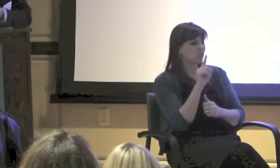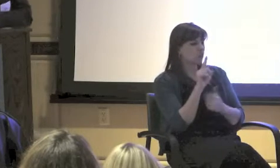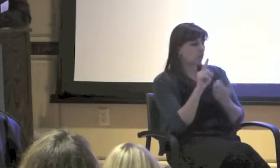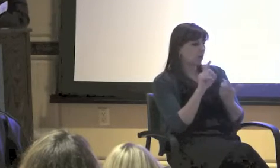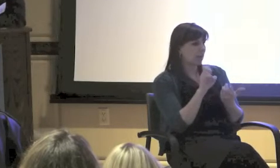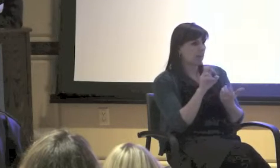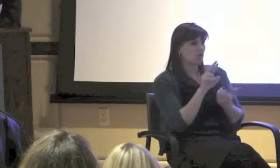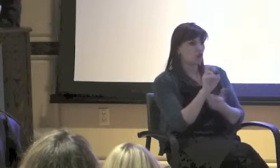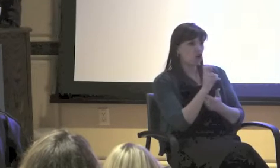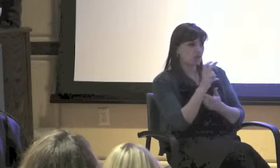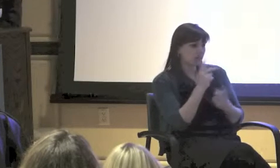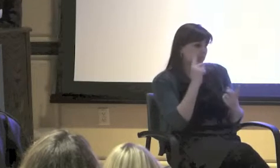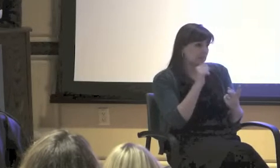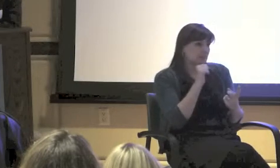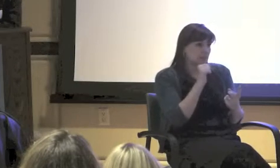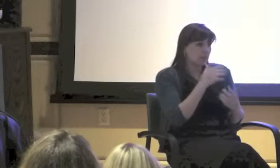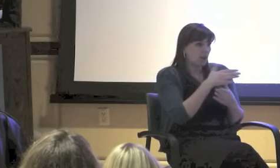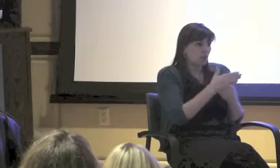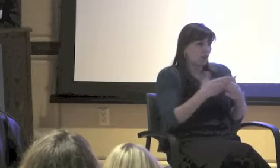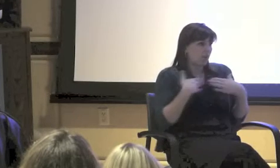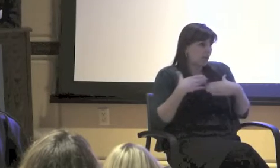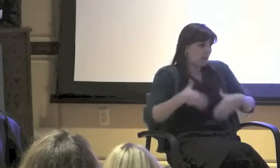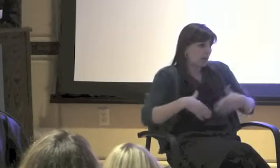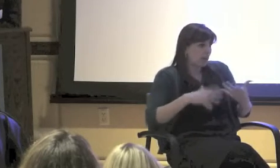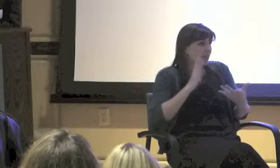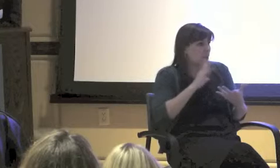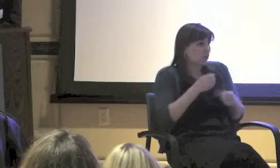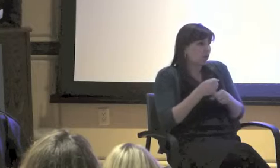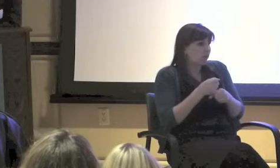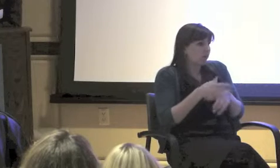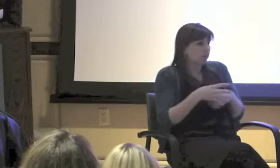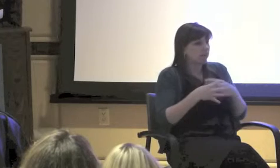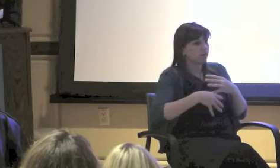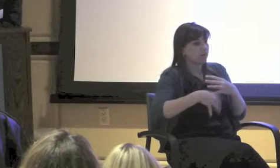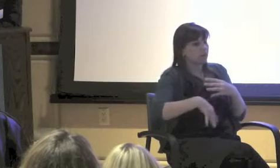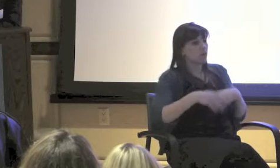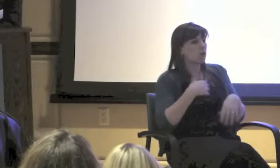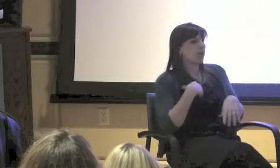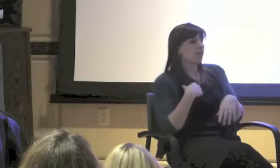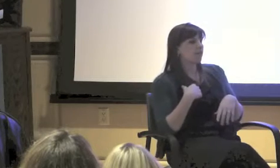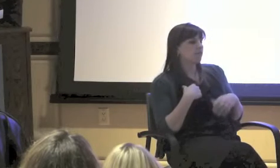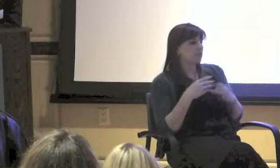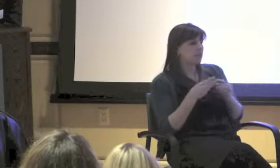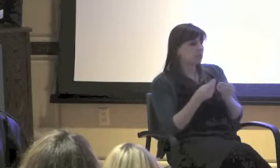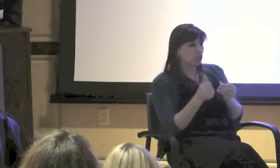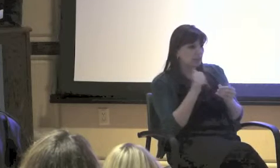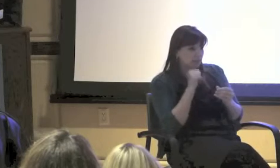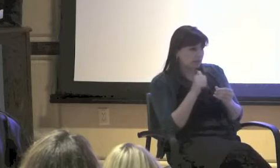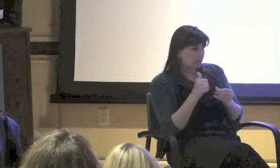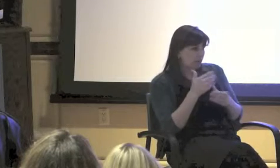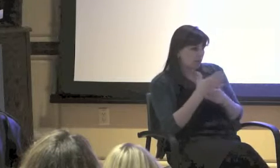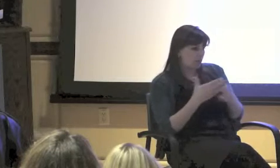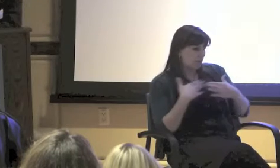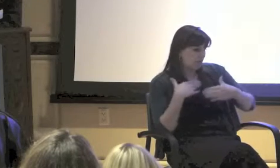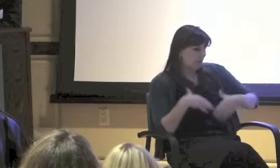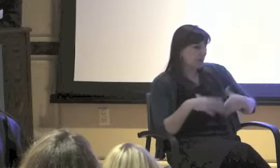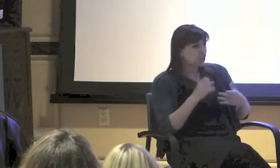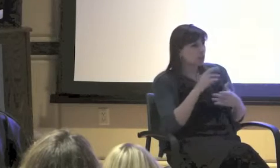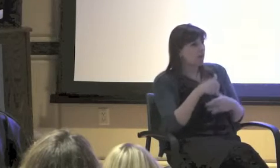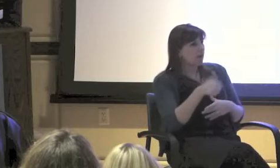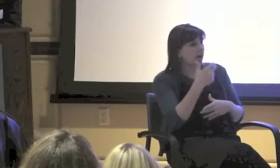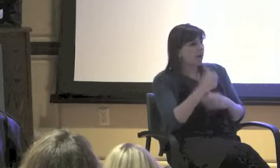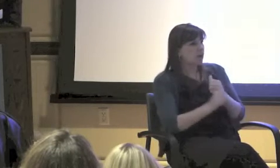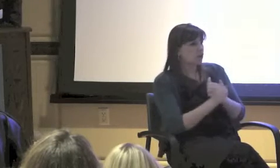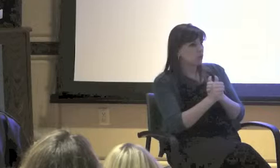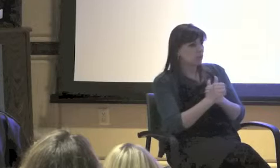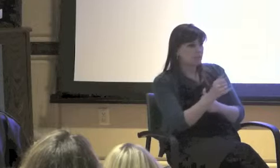that could erode into the bladder neck and cause leakage. You have a foreign body inside, so there is a high